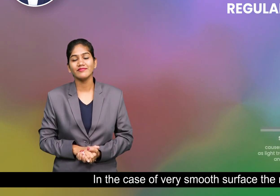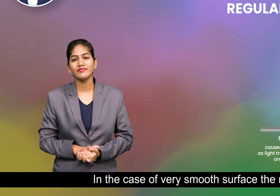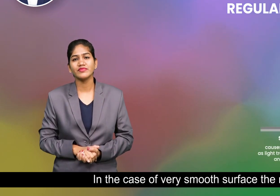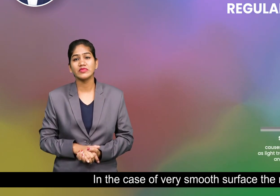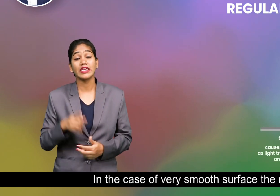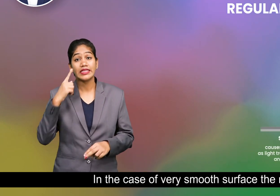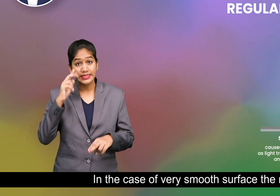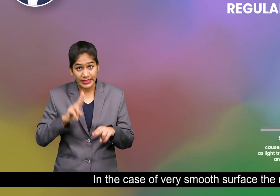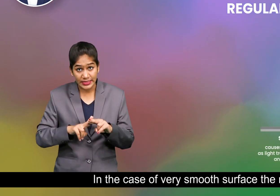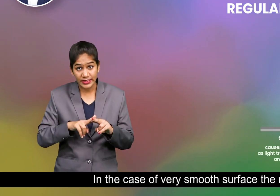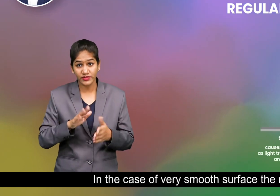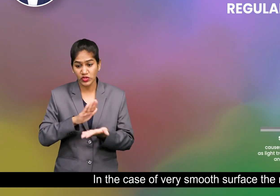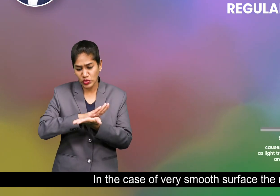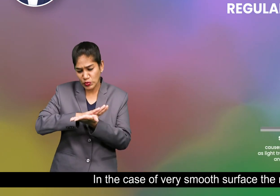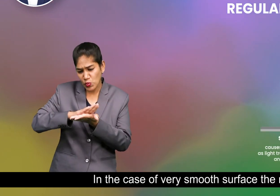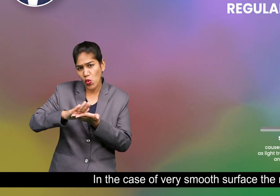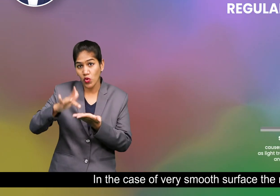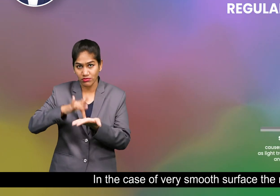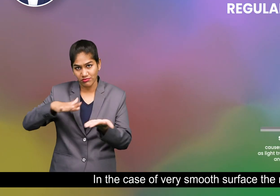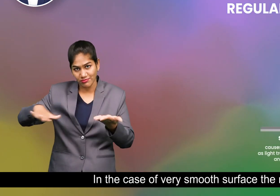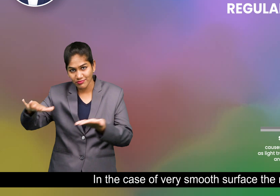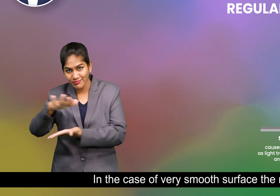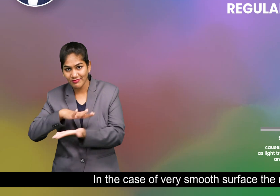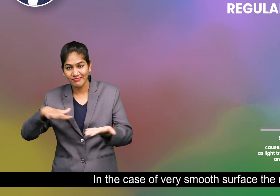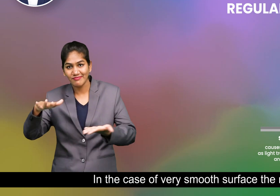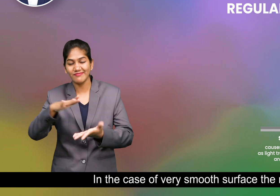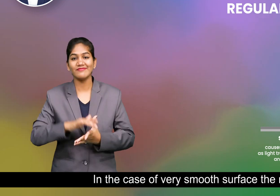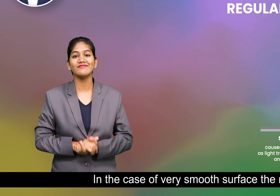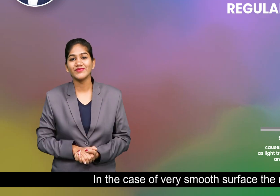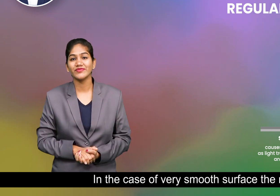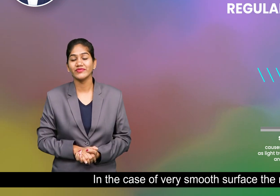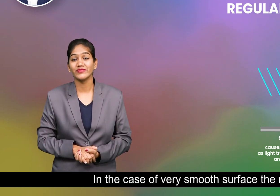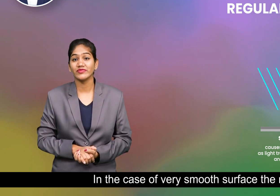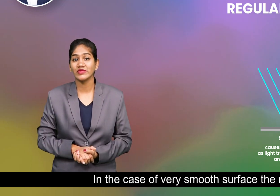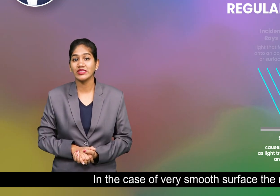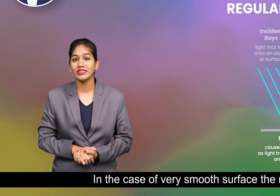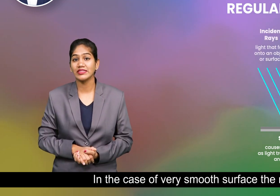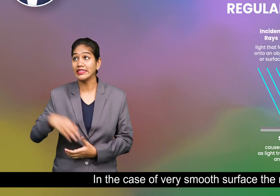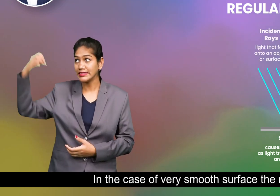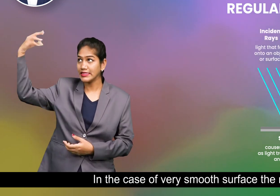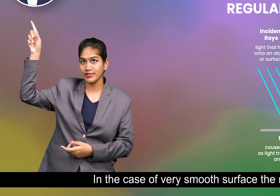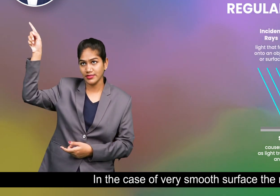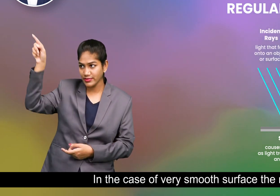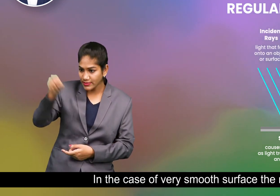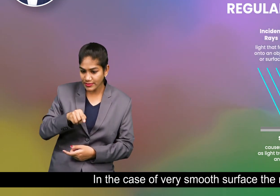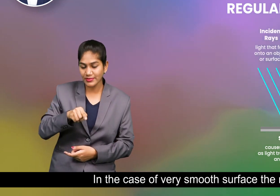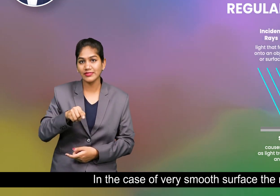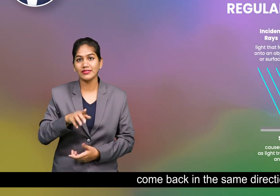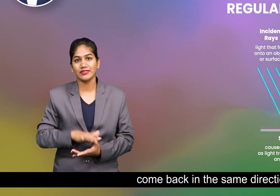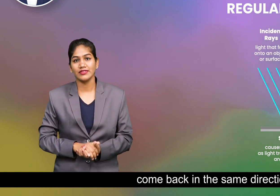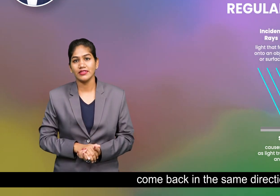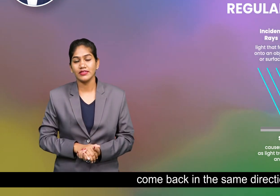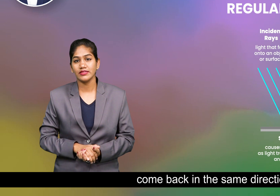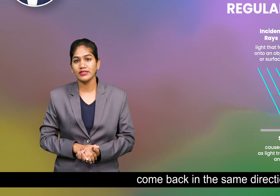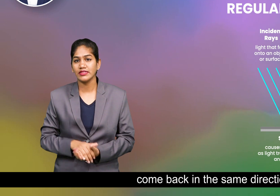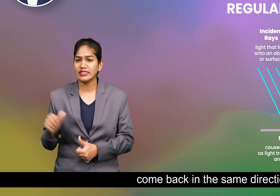In the case of very smooth surface, the reflected ray